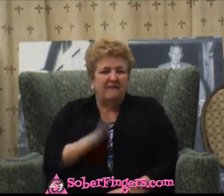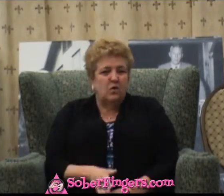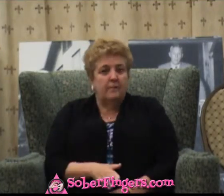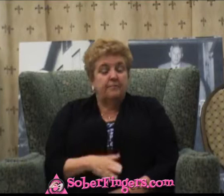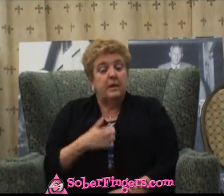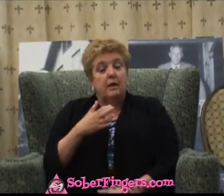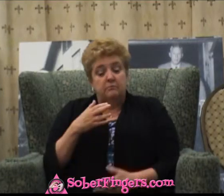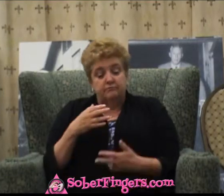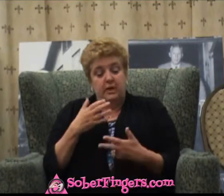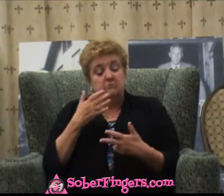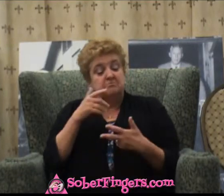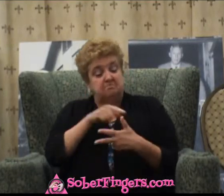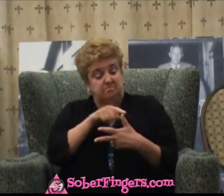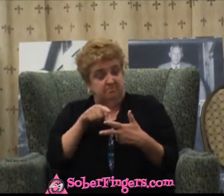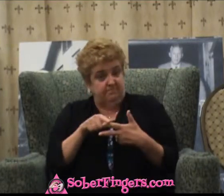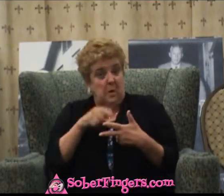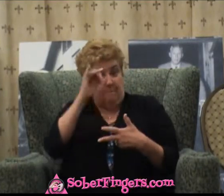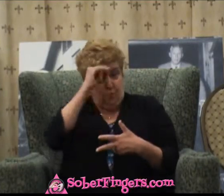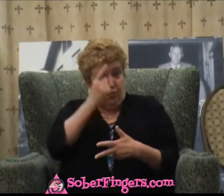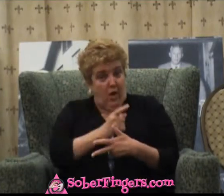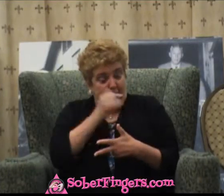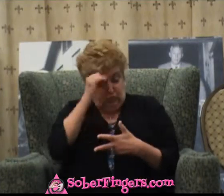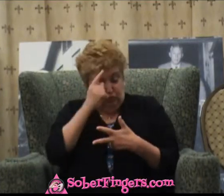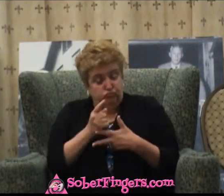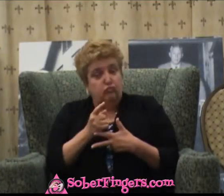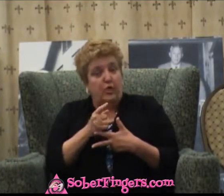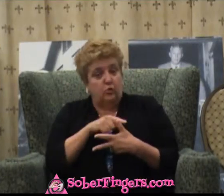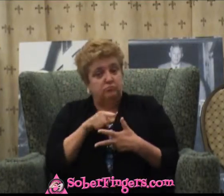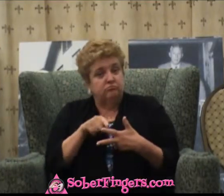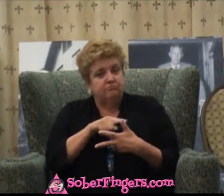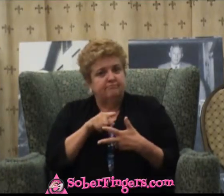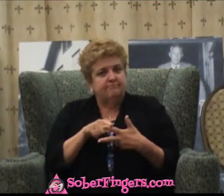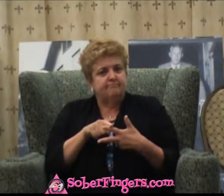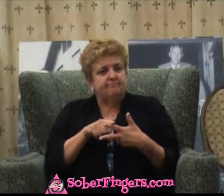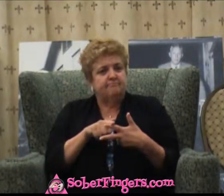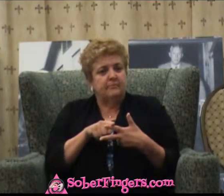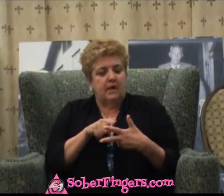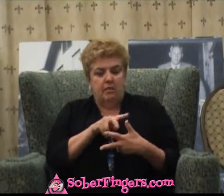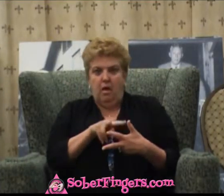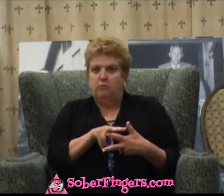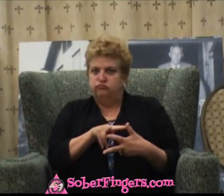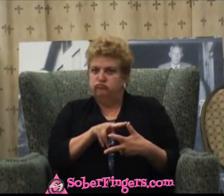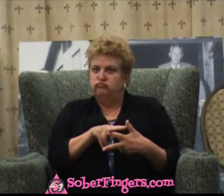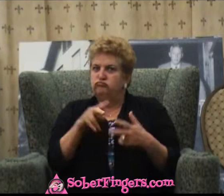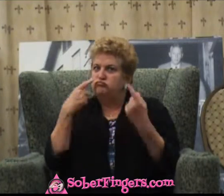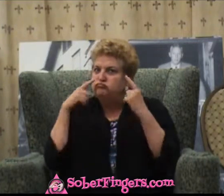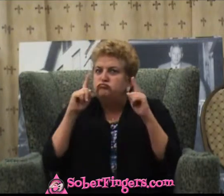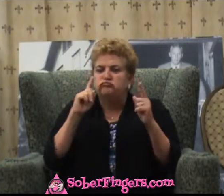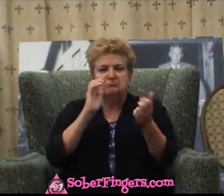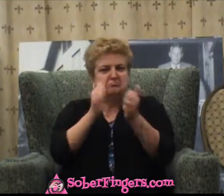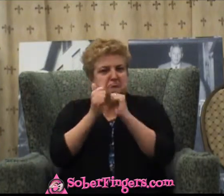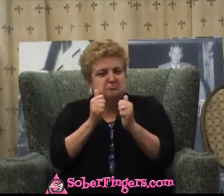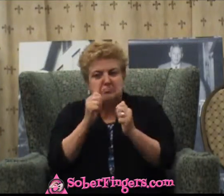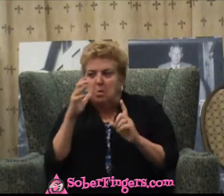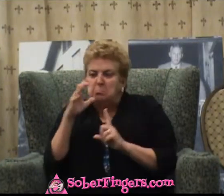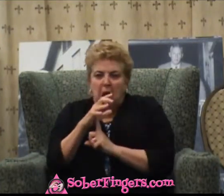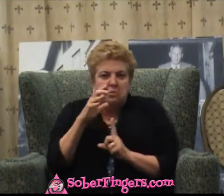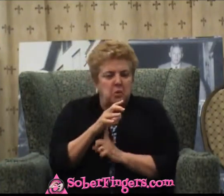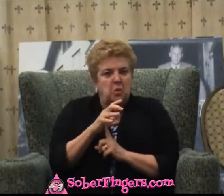brothers that I went to school with, and my brothers were everything in life that I wasn't. They were athletic, they were popular, they were smart,